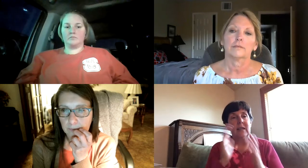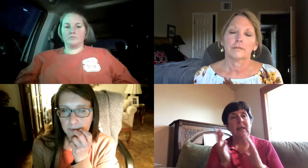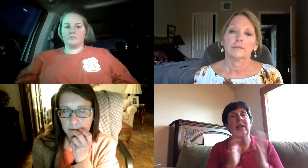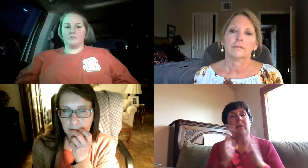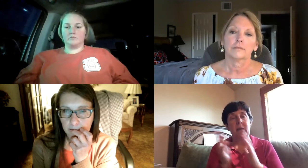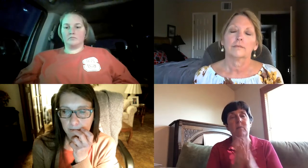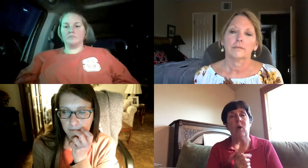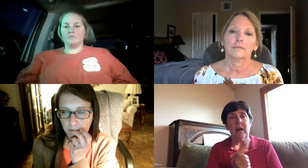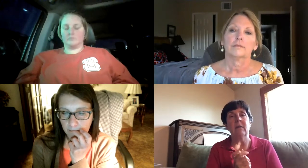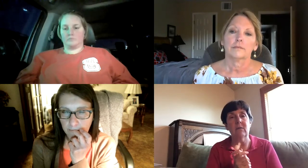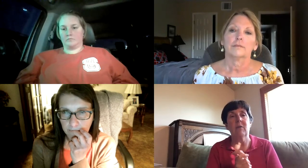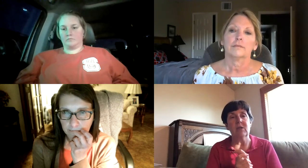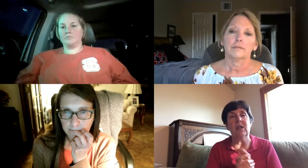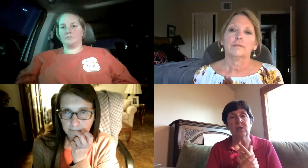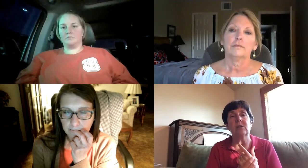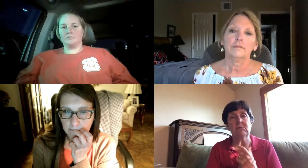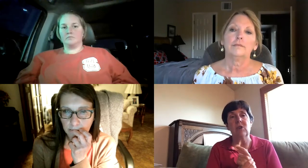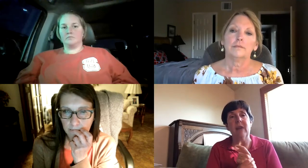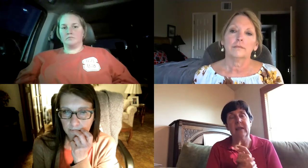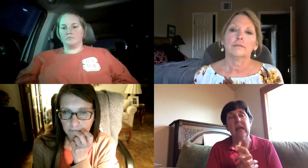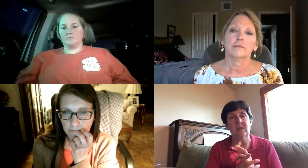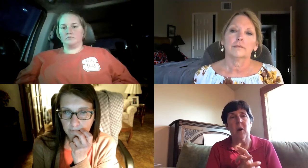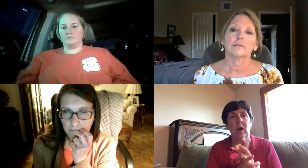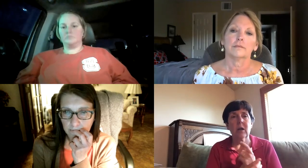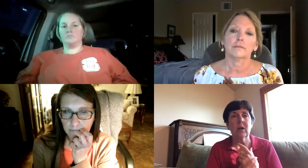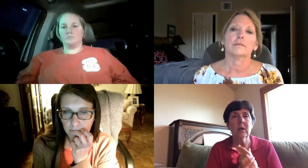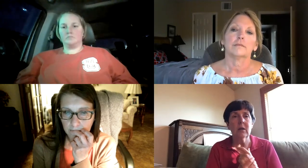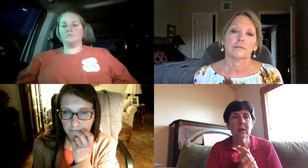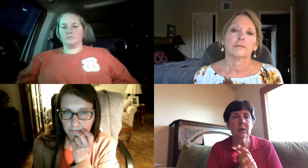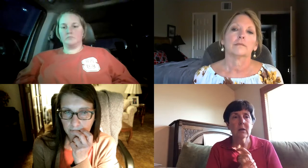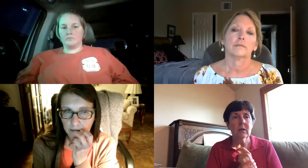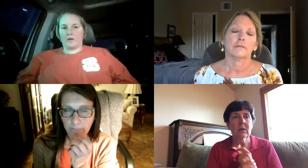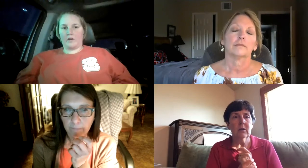it and getting more in conversations. So I think that's smart.